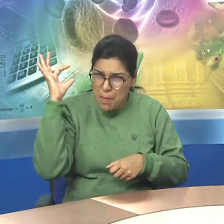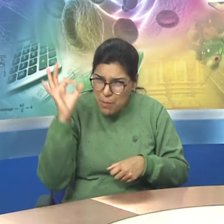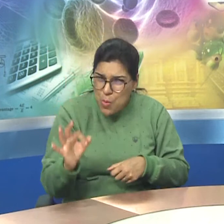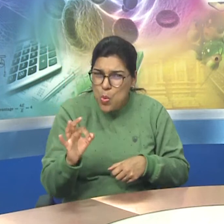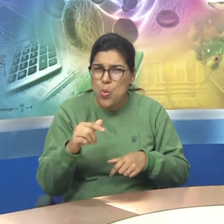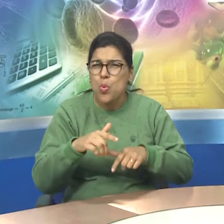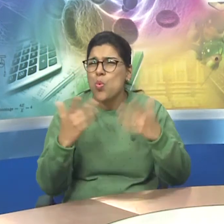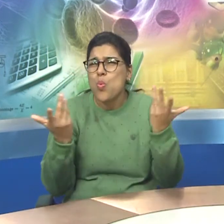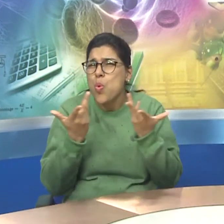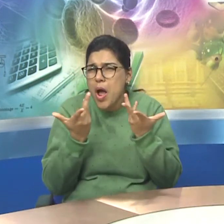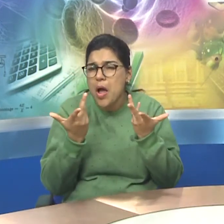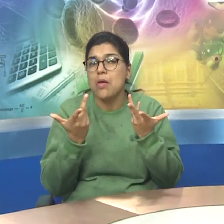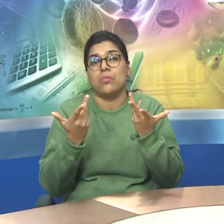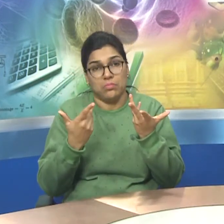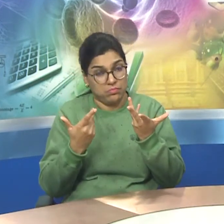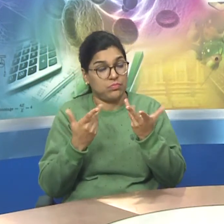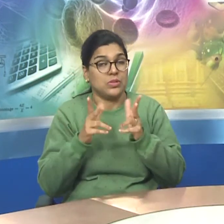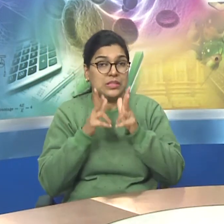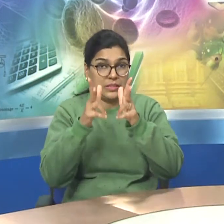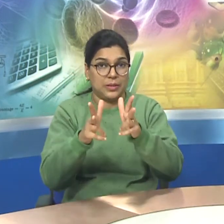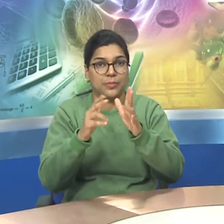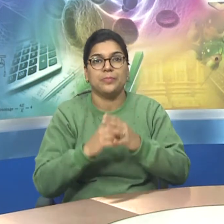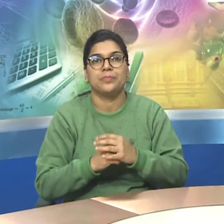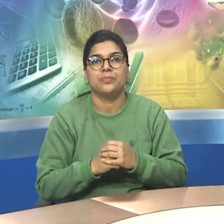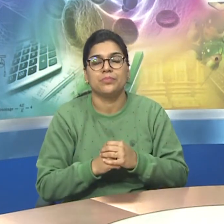Why is leisure time important?